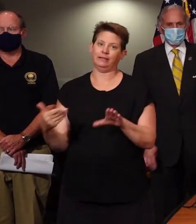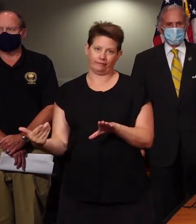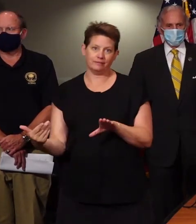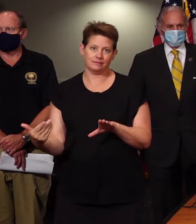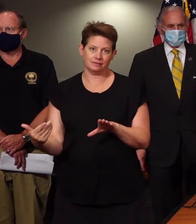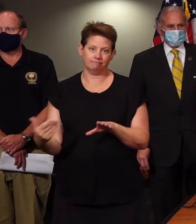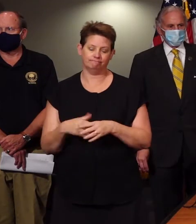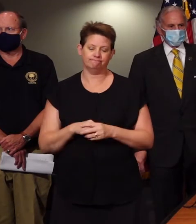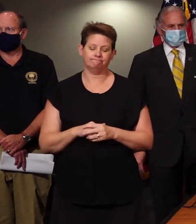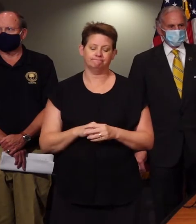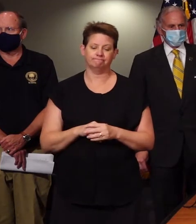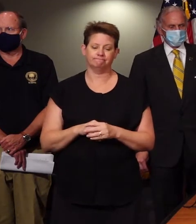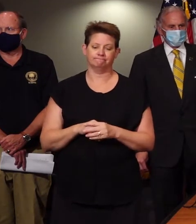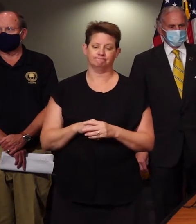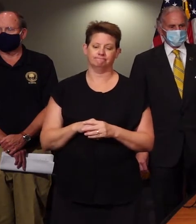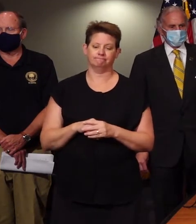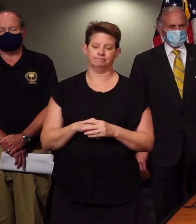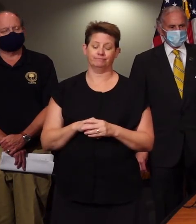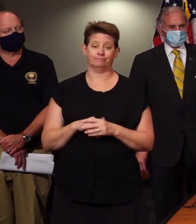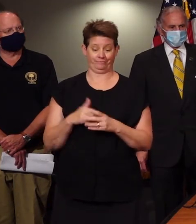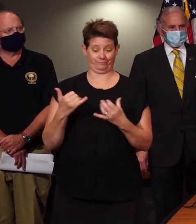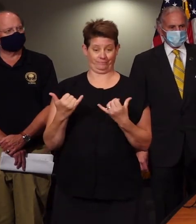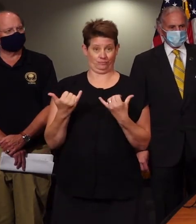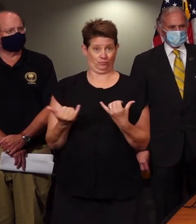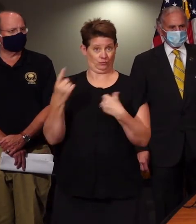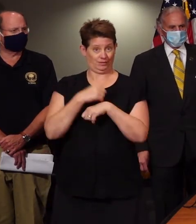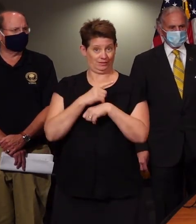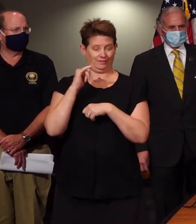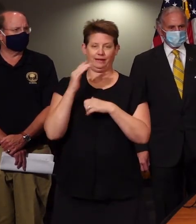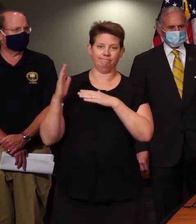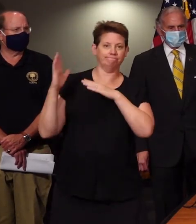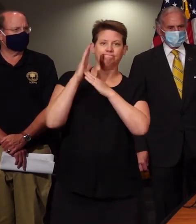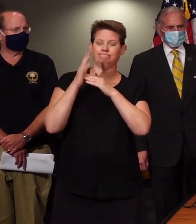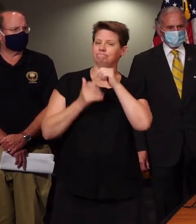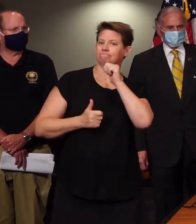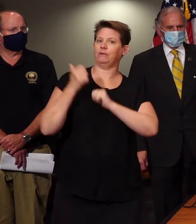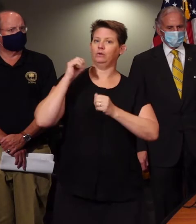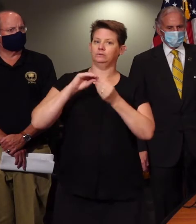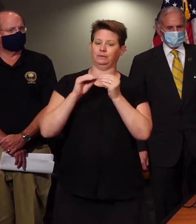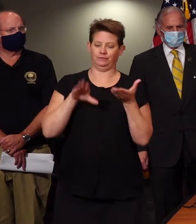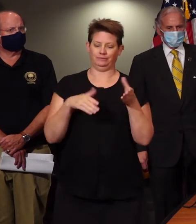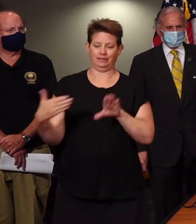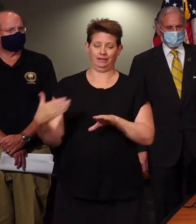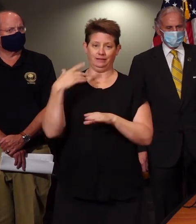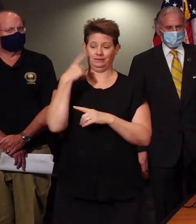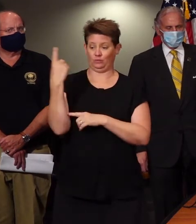were reported to us. This is the highest number of deaths that have been reported to us in a single